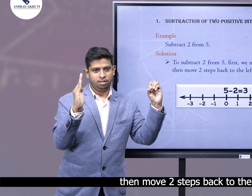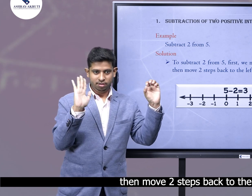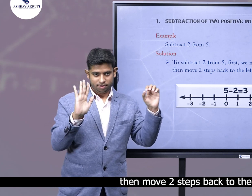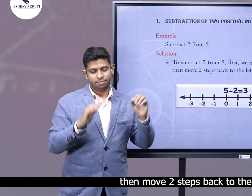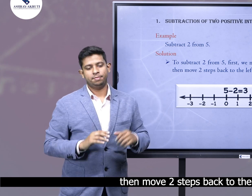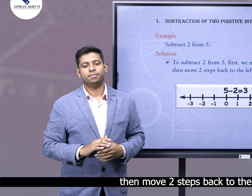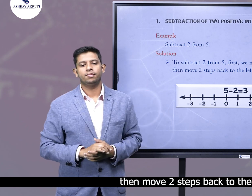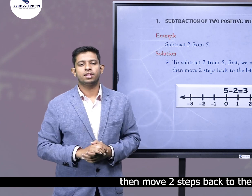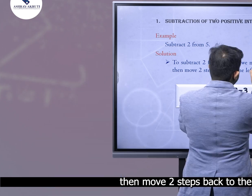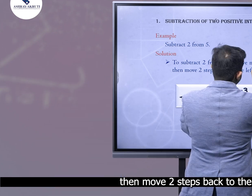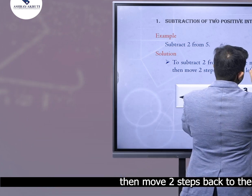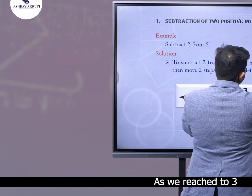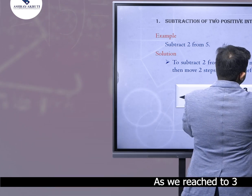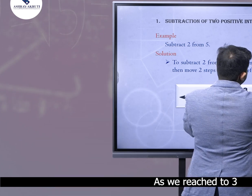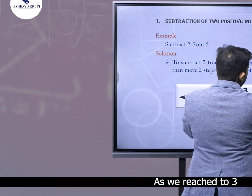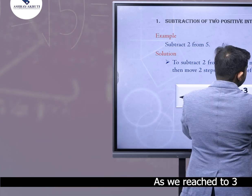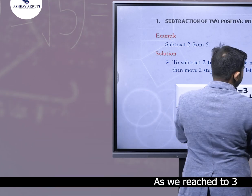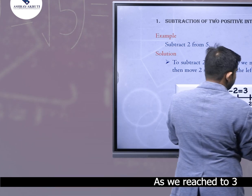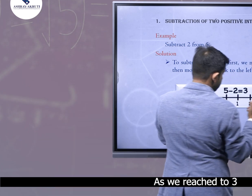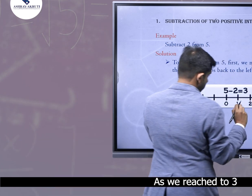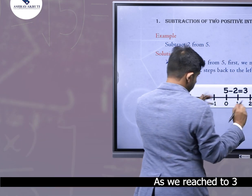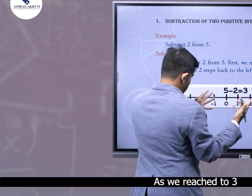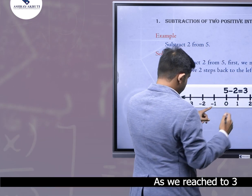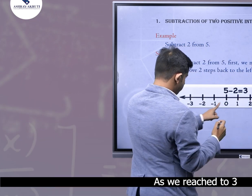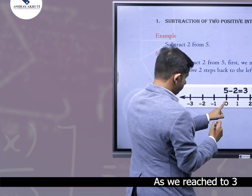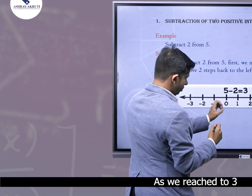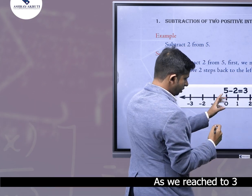left. As we reach to 3,